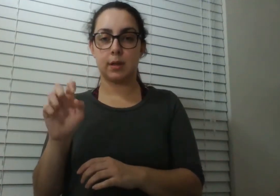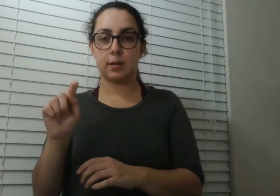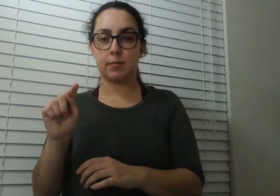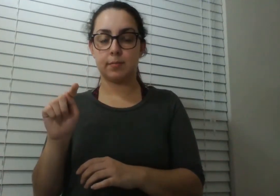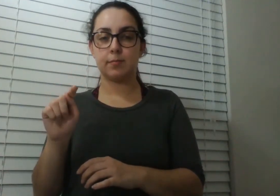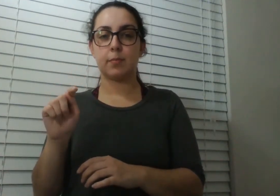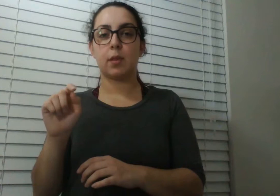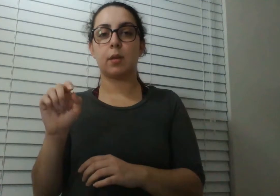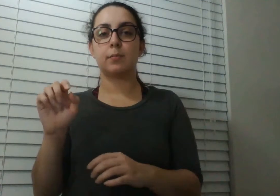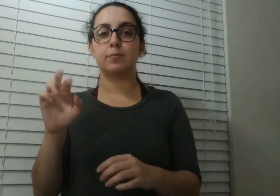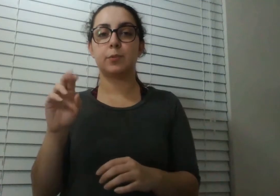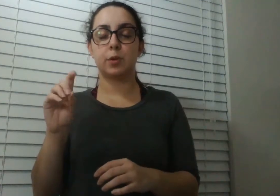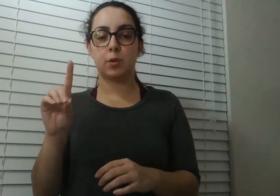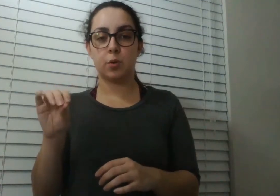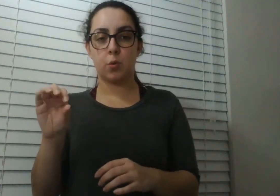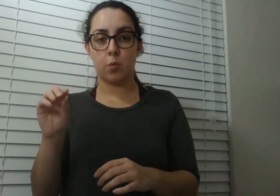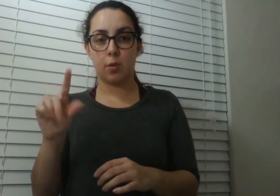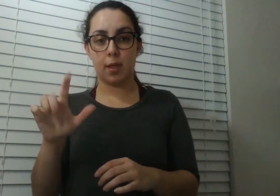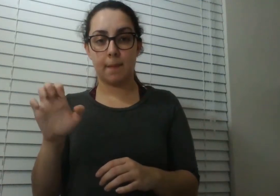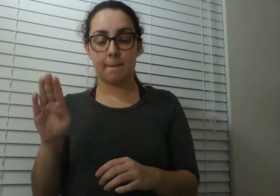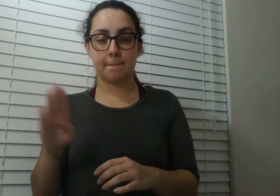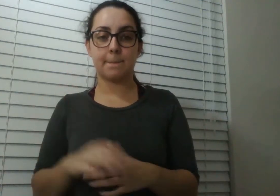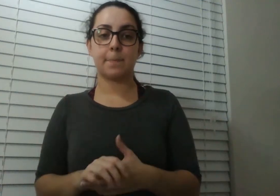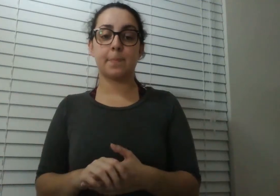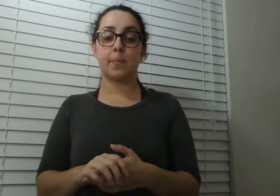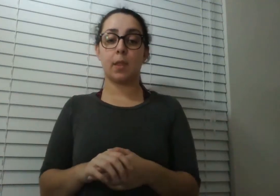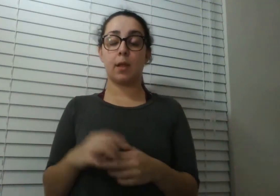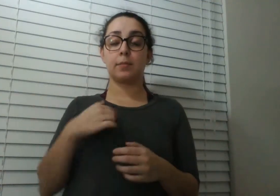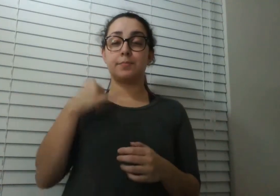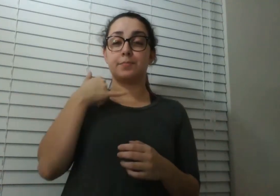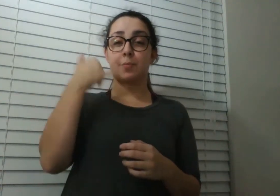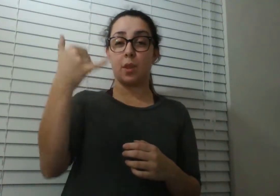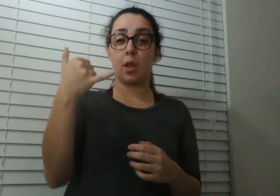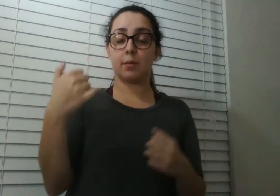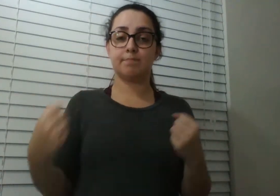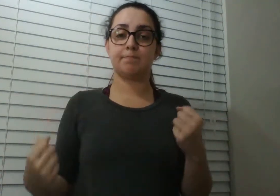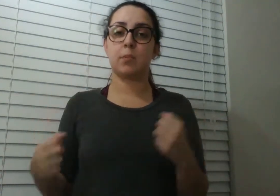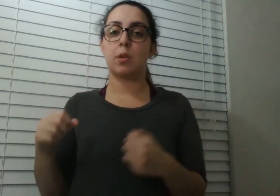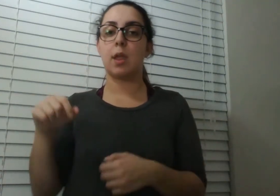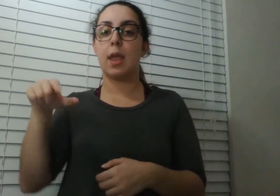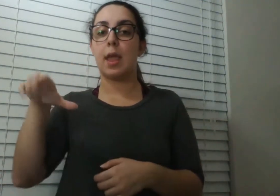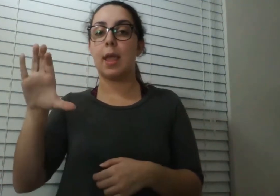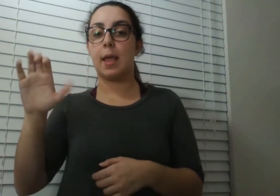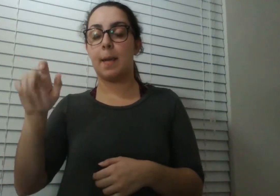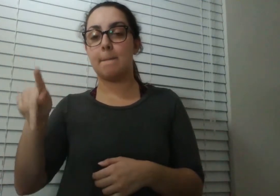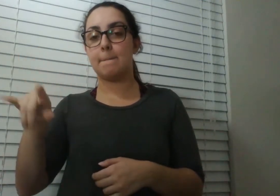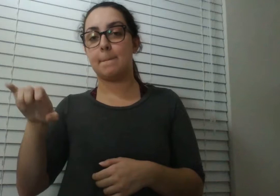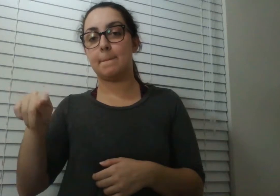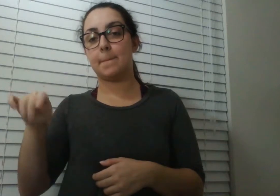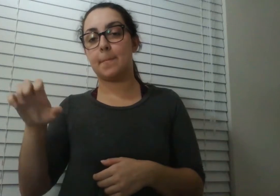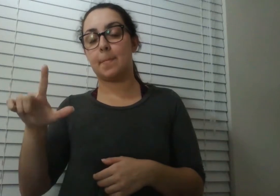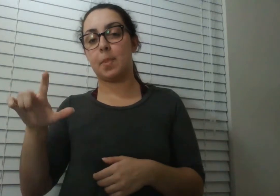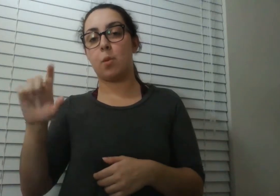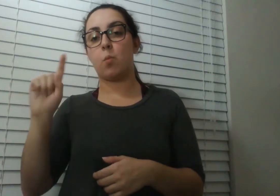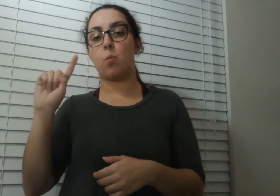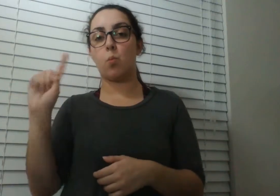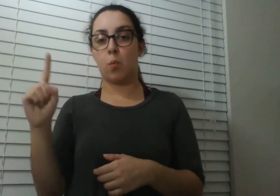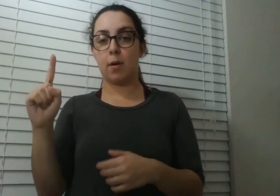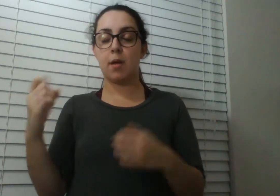Dale Boyd calling from Penticton, British Columbia, Canada. Radiolab is supported by Capital One. A good credit score can keep your mind at peace, and that's why you work